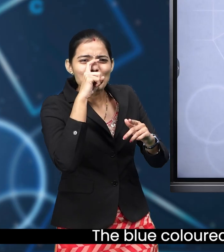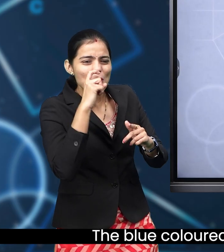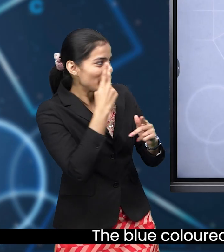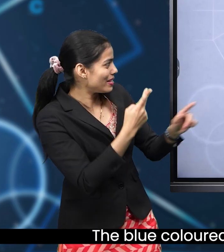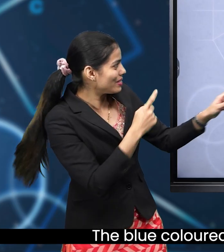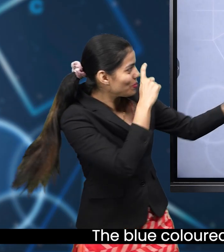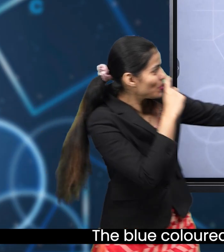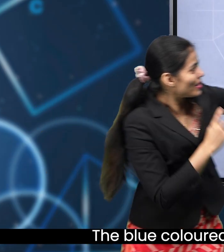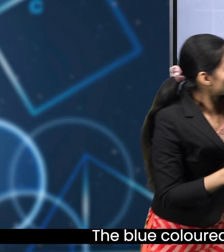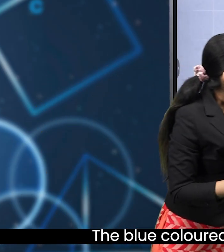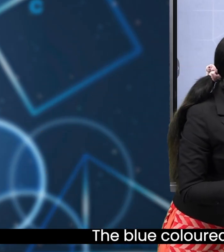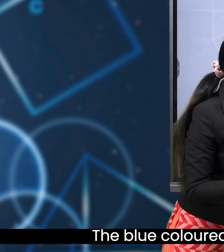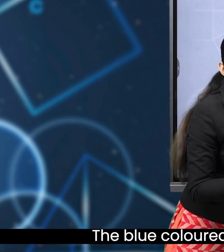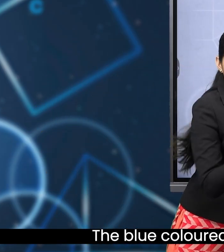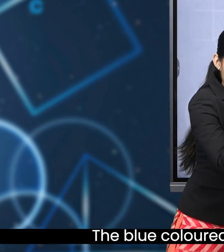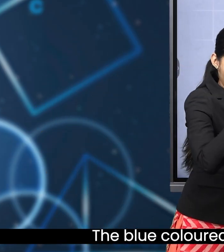figure.